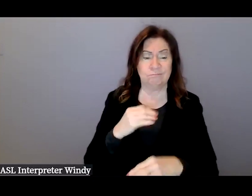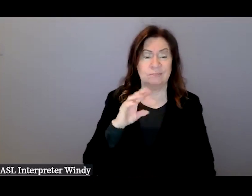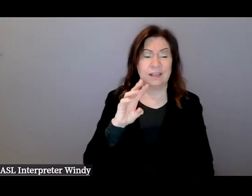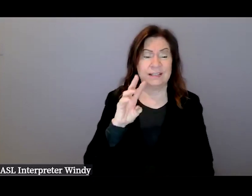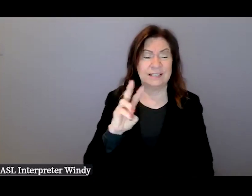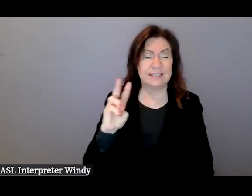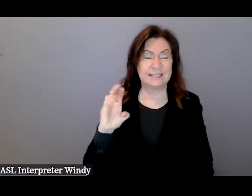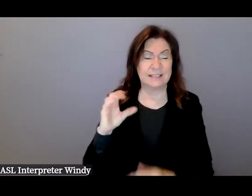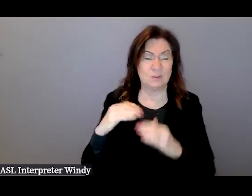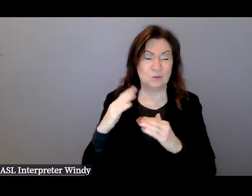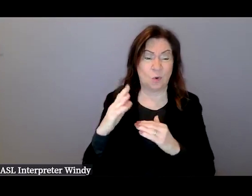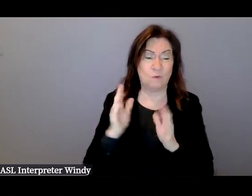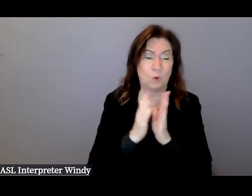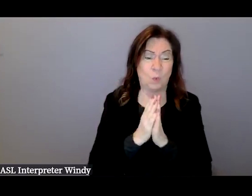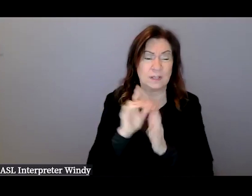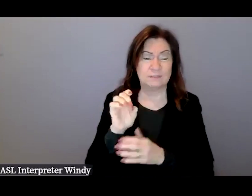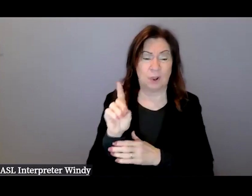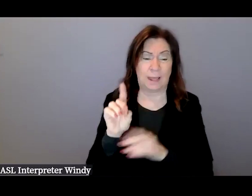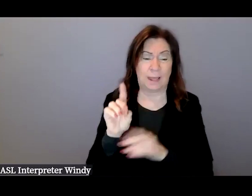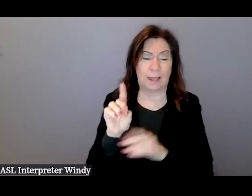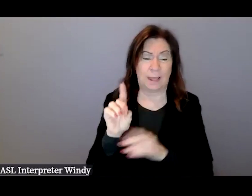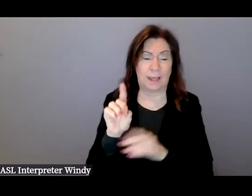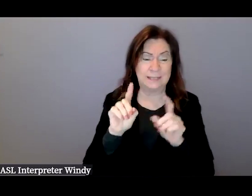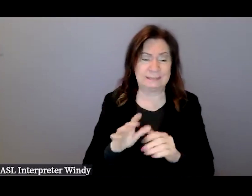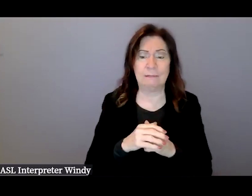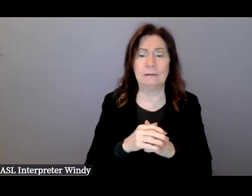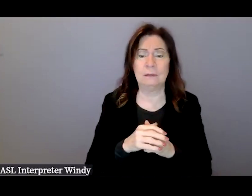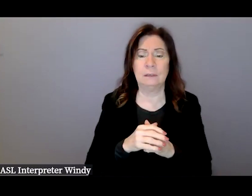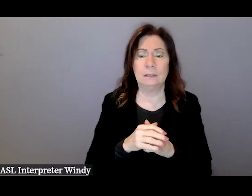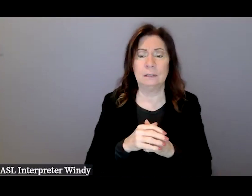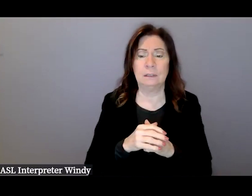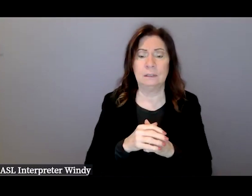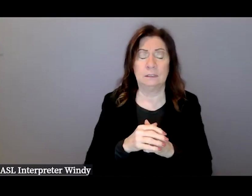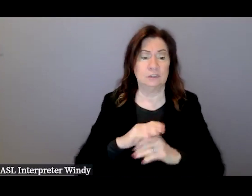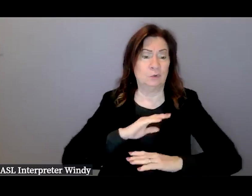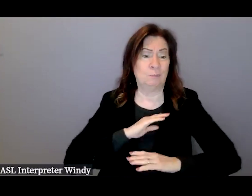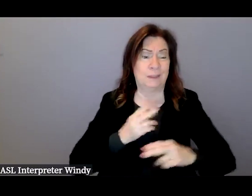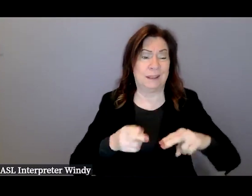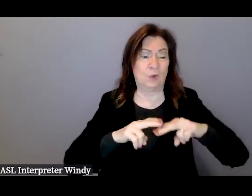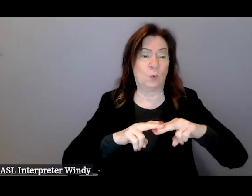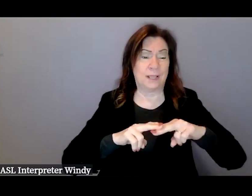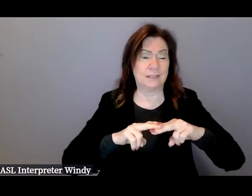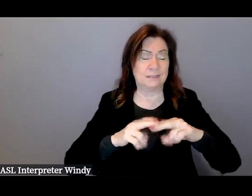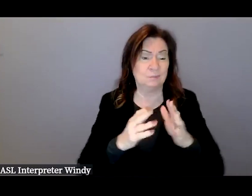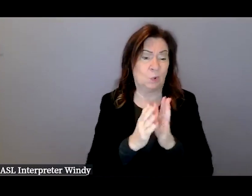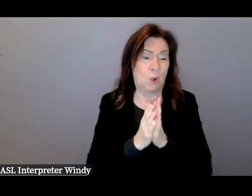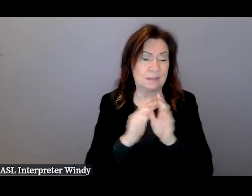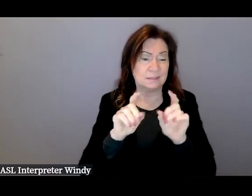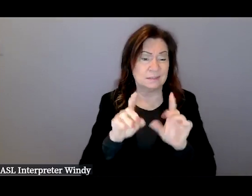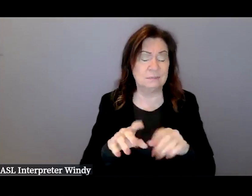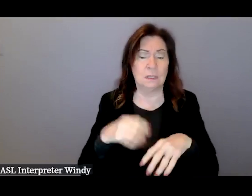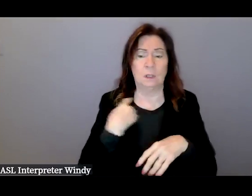6,600 requests for lead testing. To meet increased demand for testing, we are working to